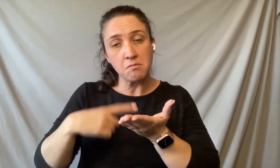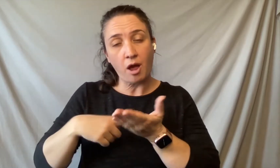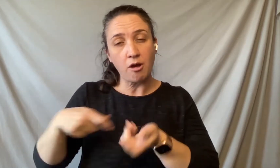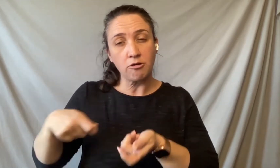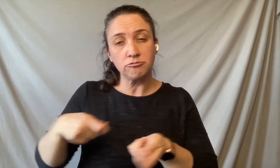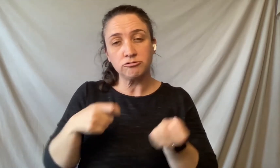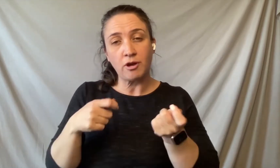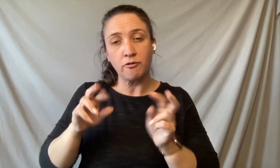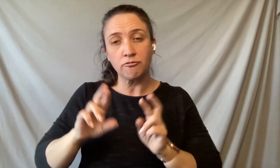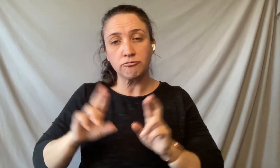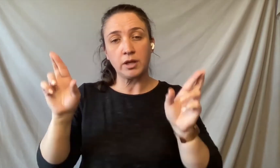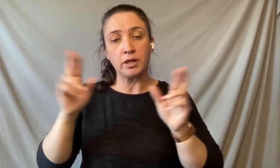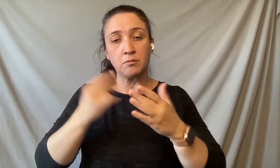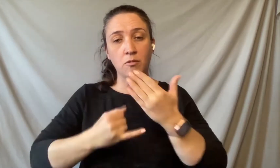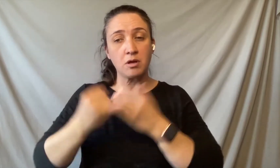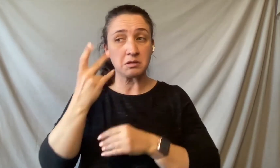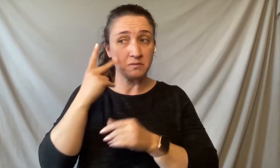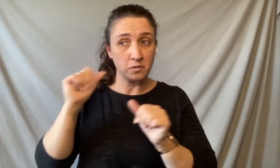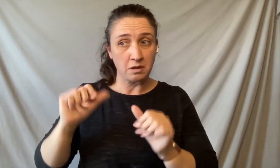them.